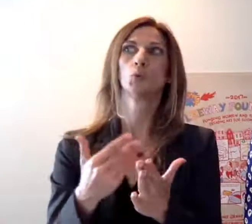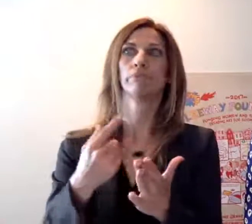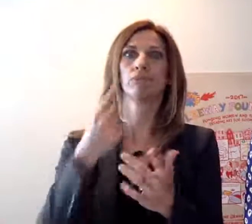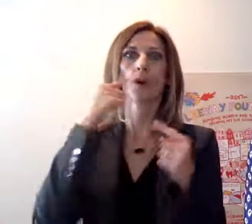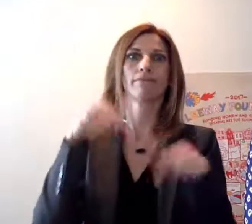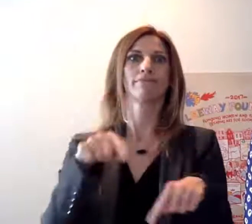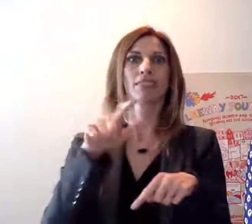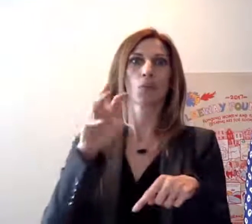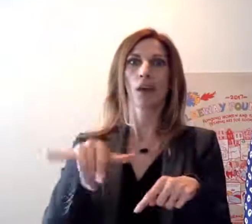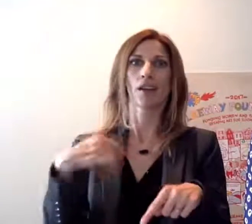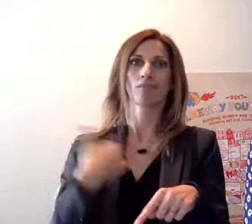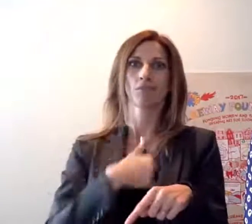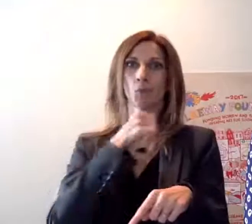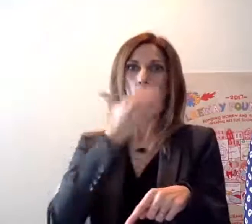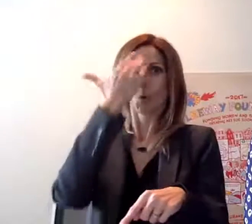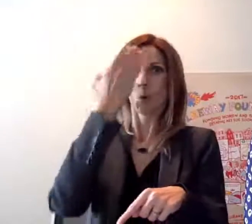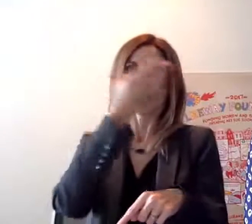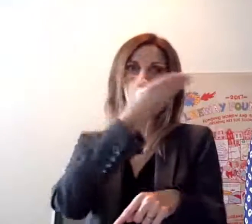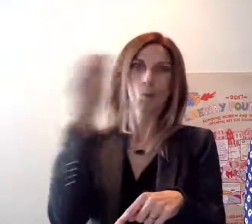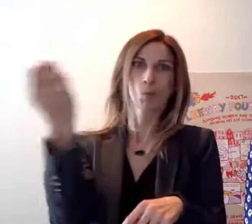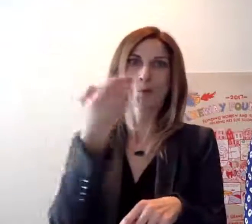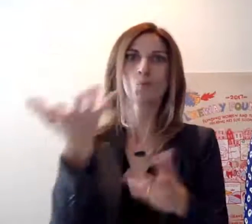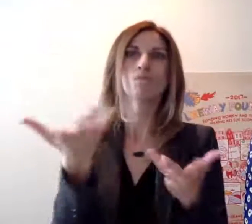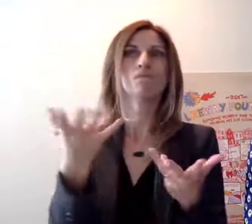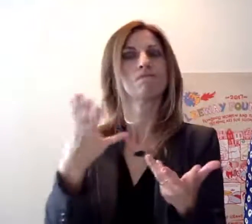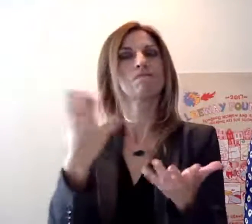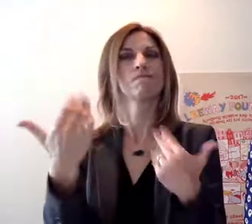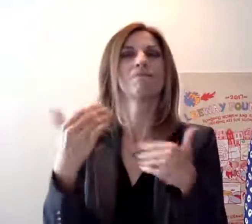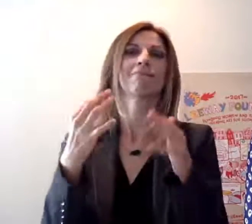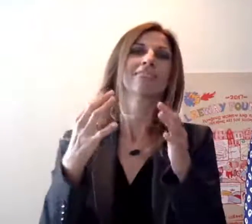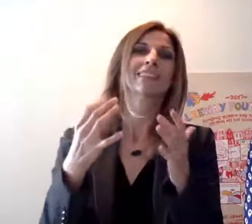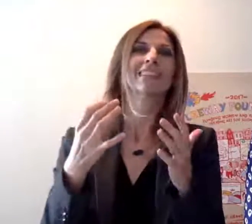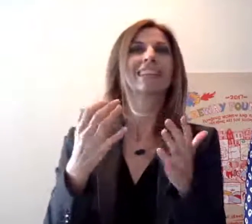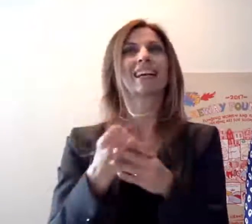that well, to get a sense of how to frame your